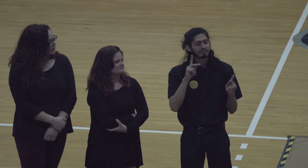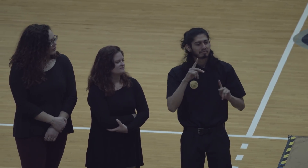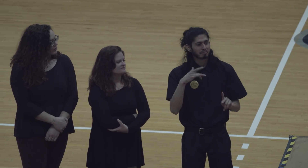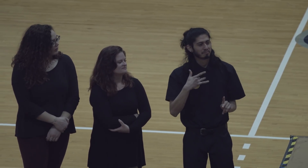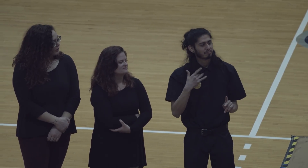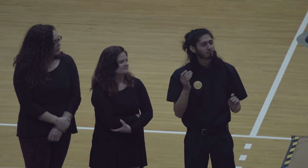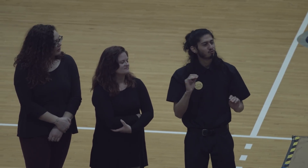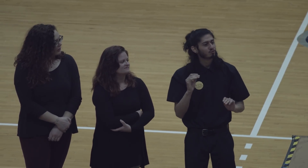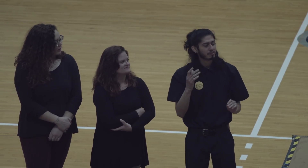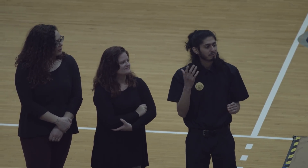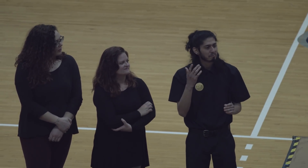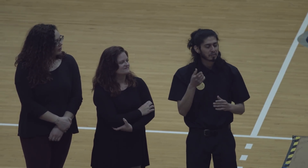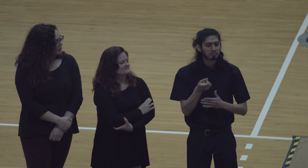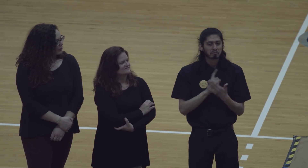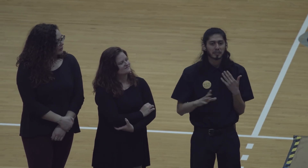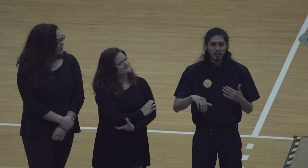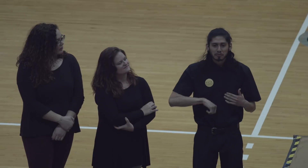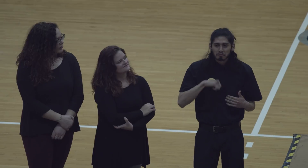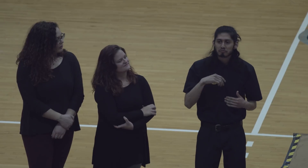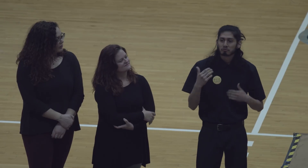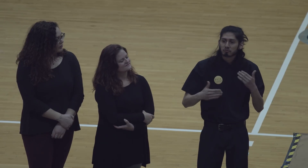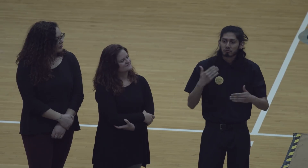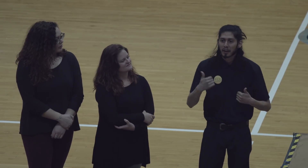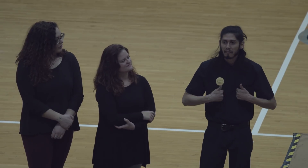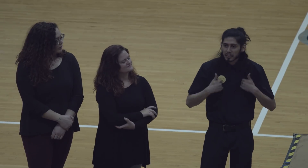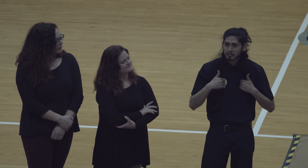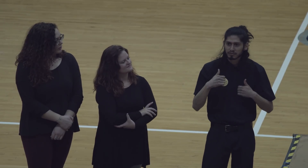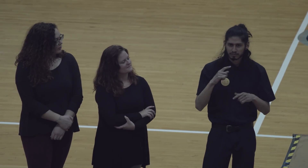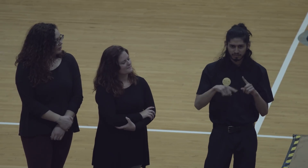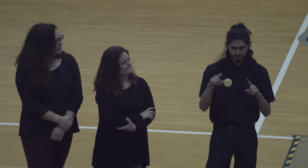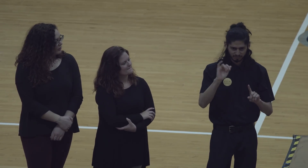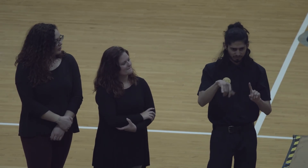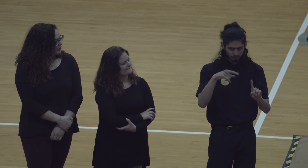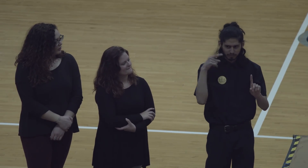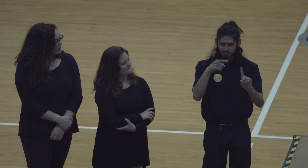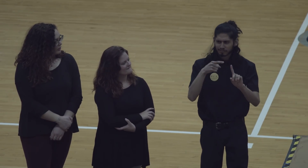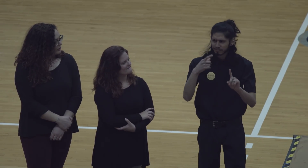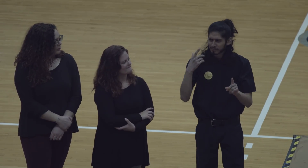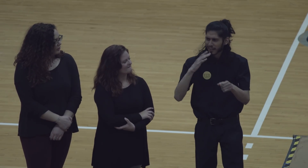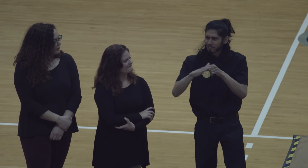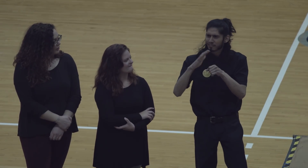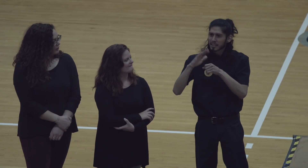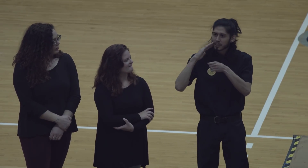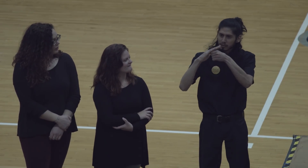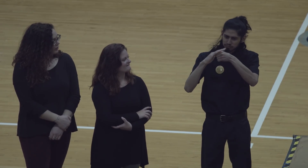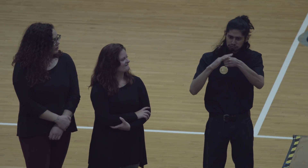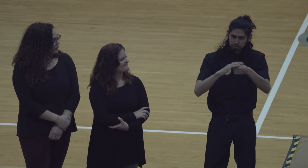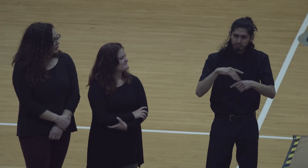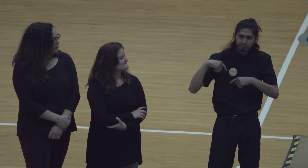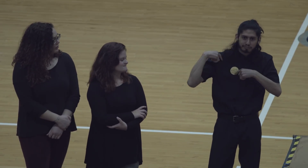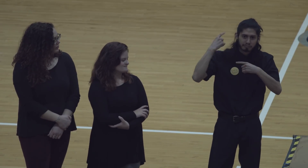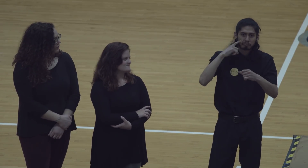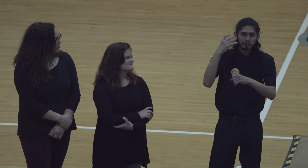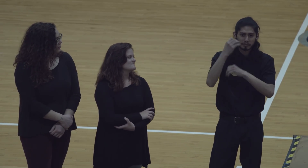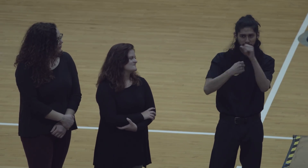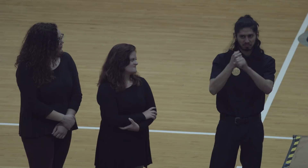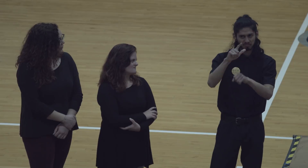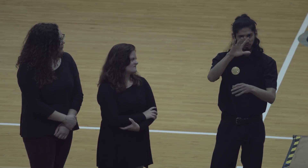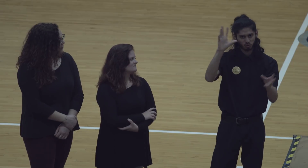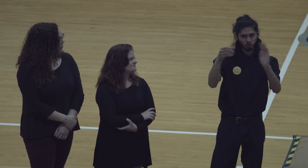You know, this really gives you an opportunity to get an idea of what deaf people went through and how you can